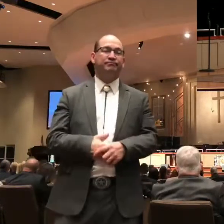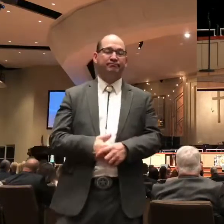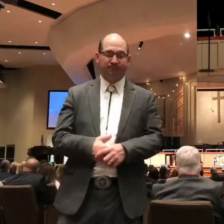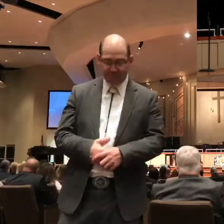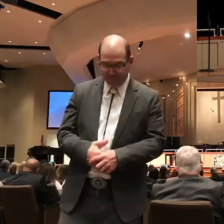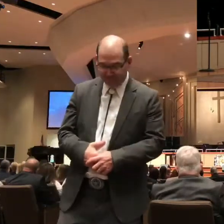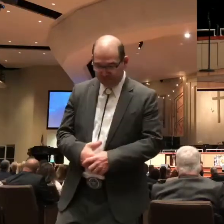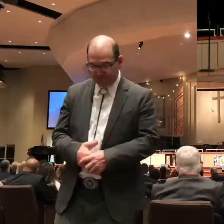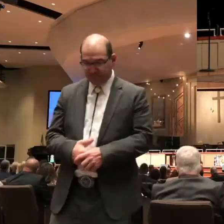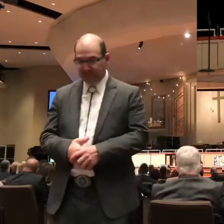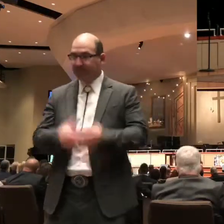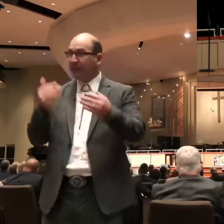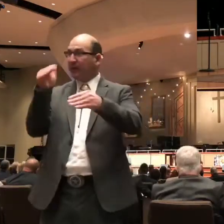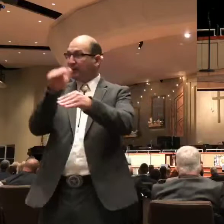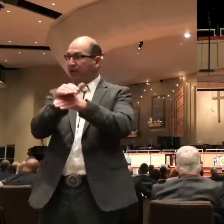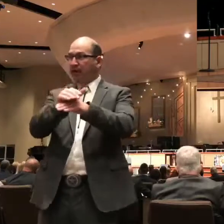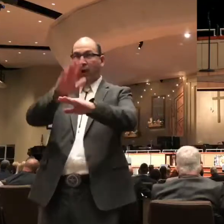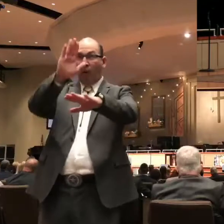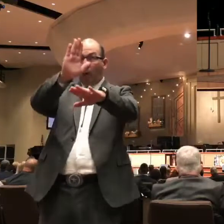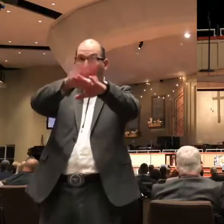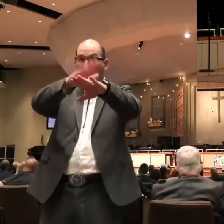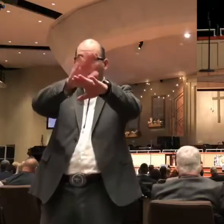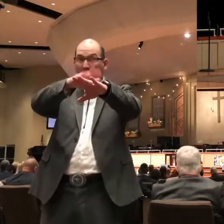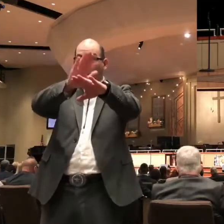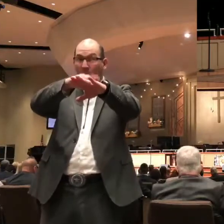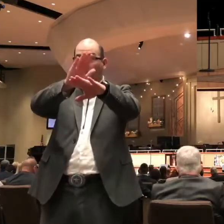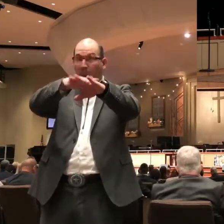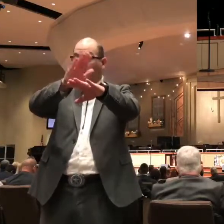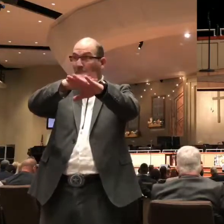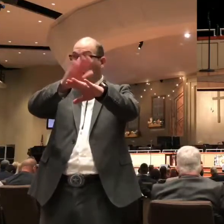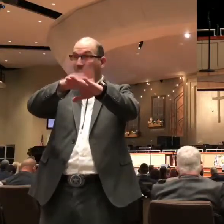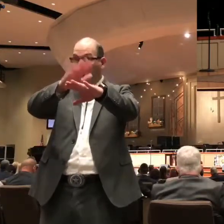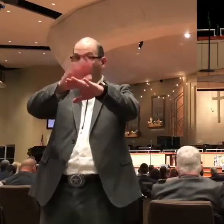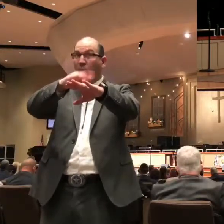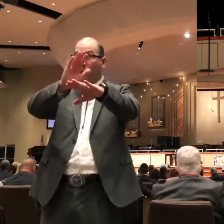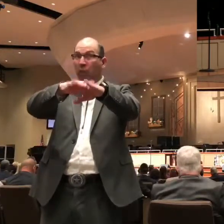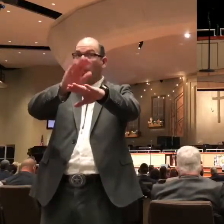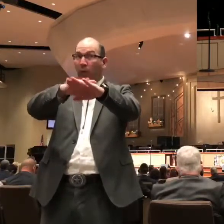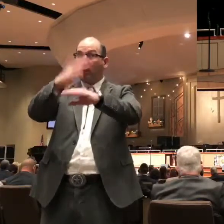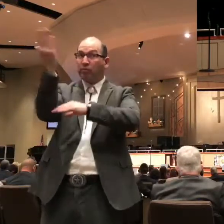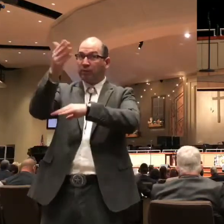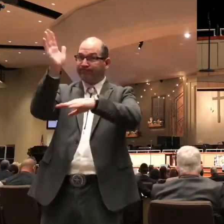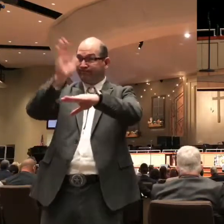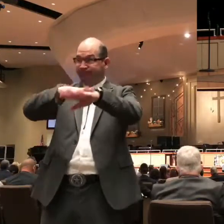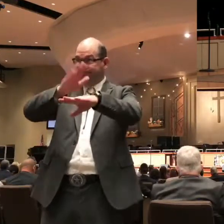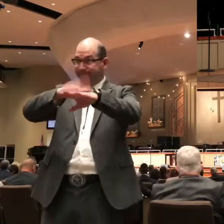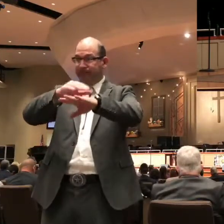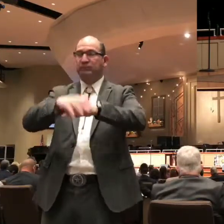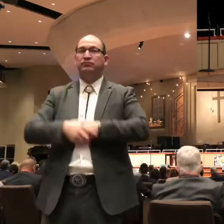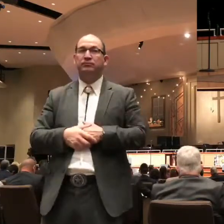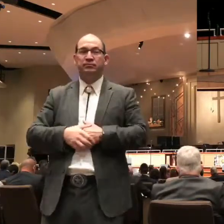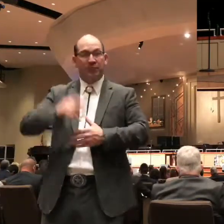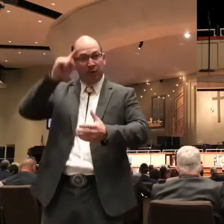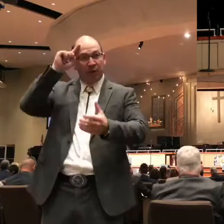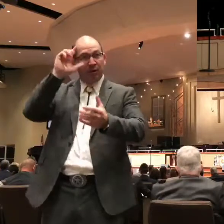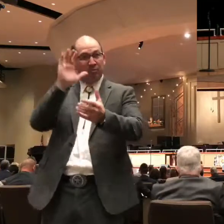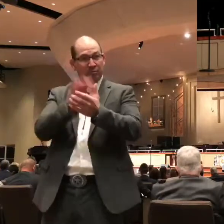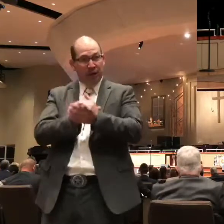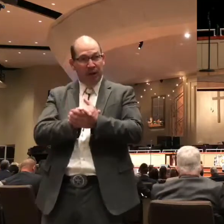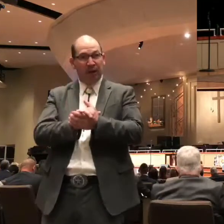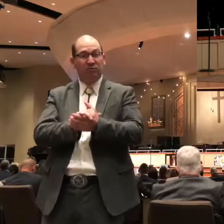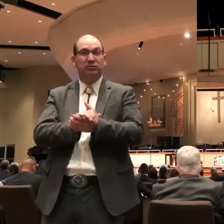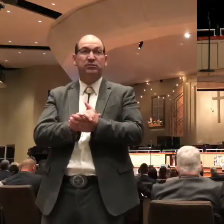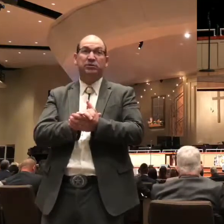And so we see tonight a warning, a message that is of a warning. And I believe the context of this, you